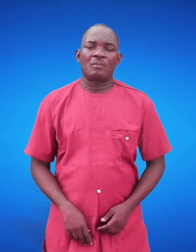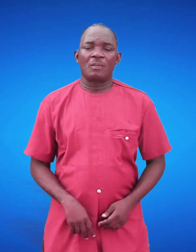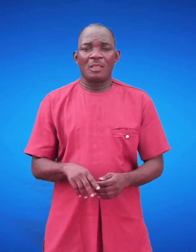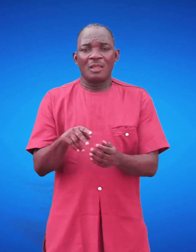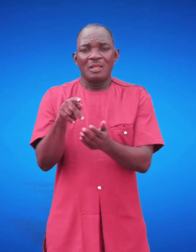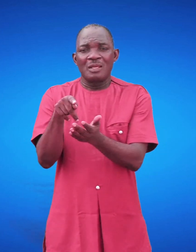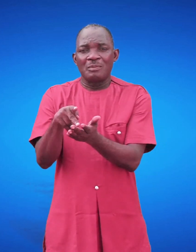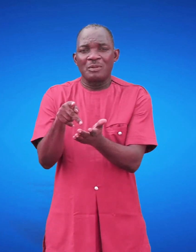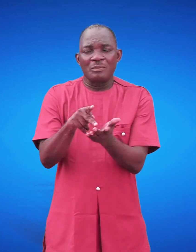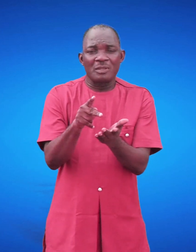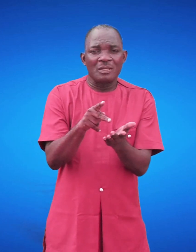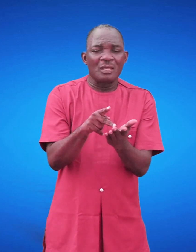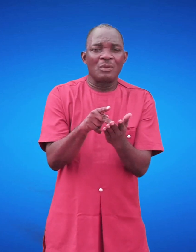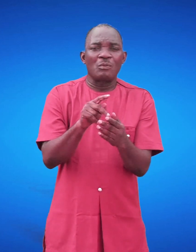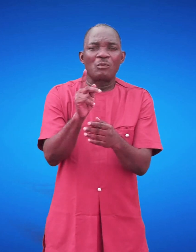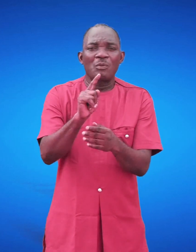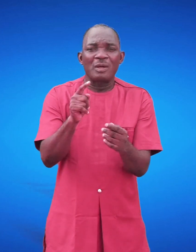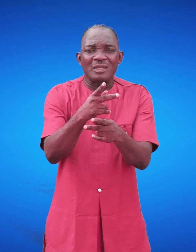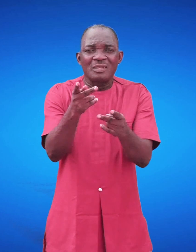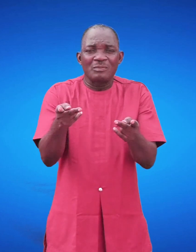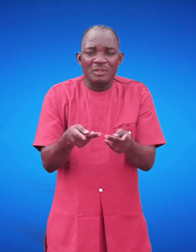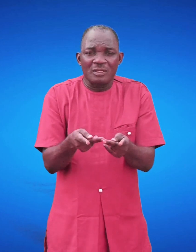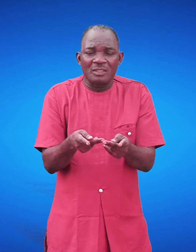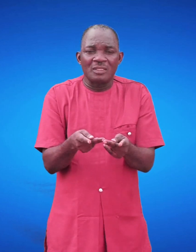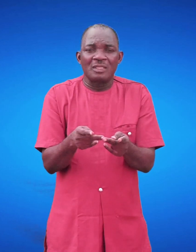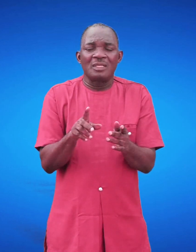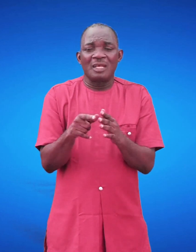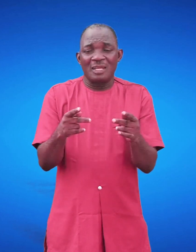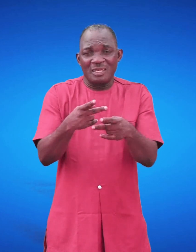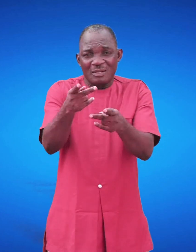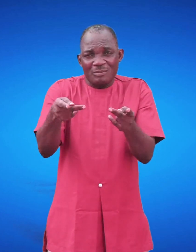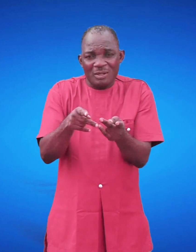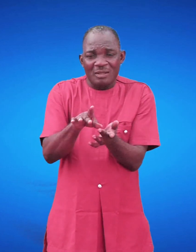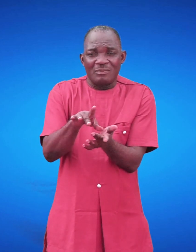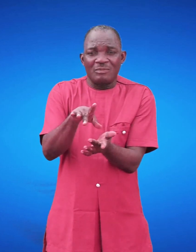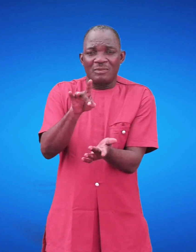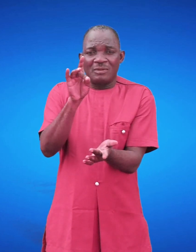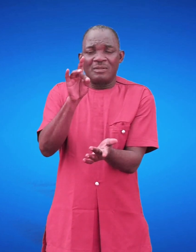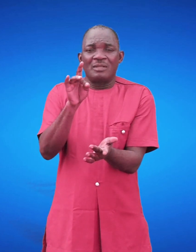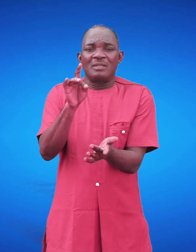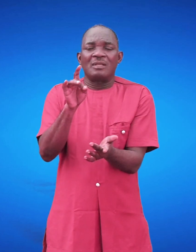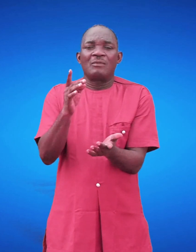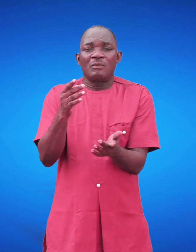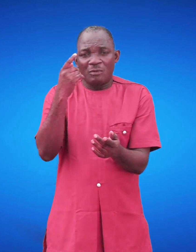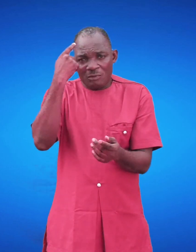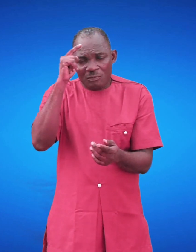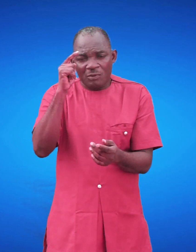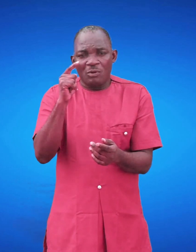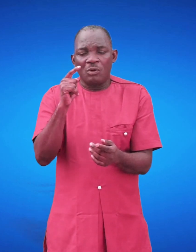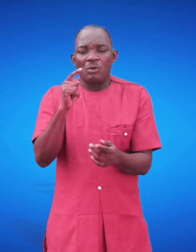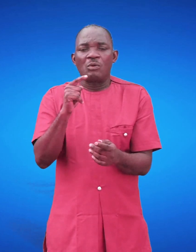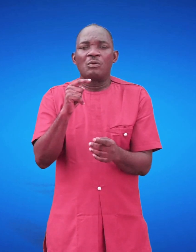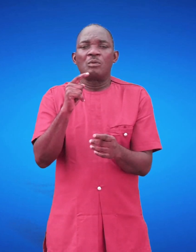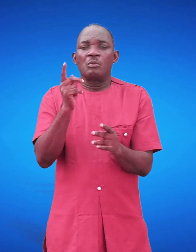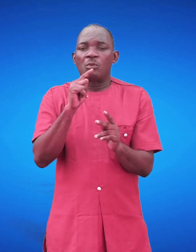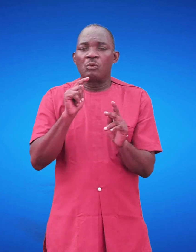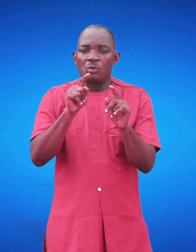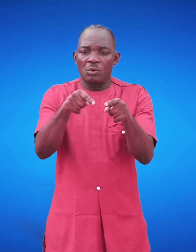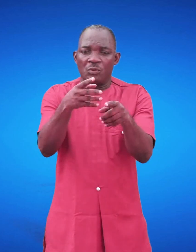Payment point, a designated location for receiving cash